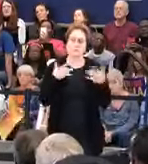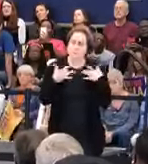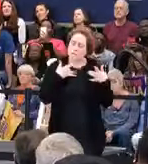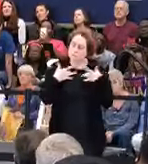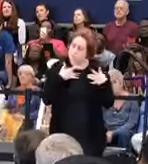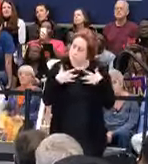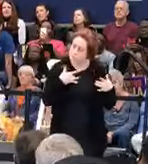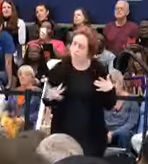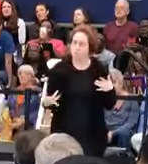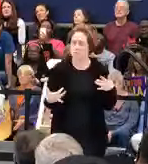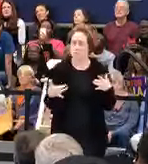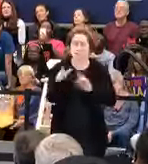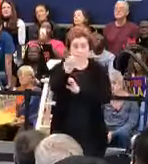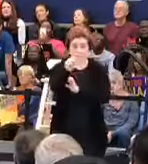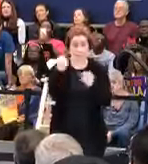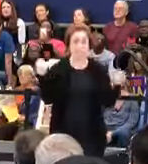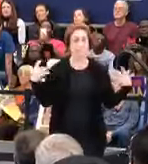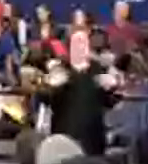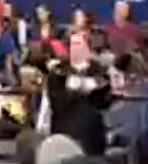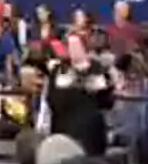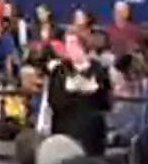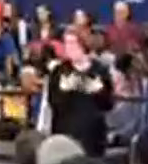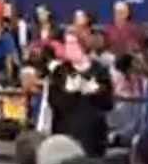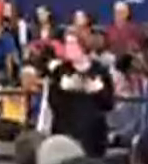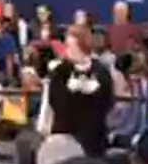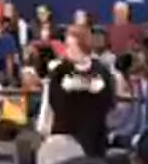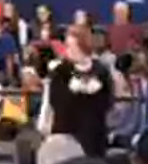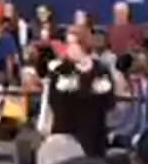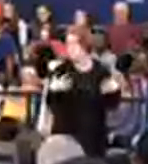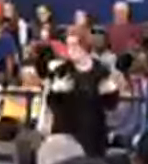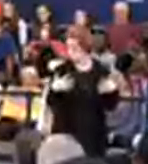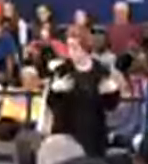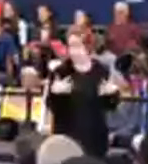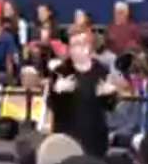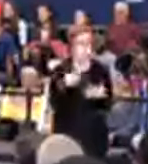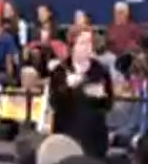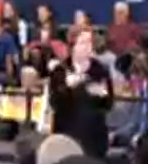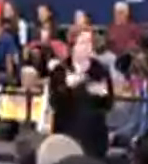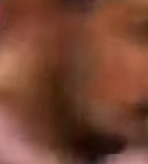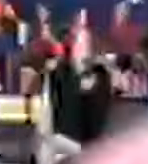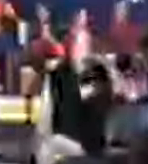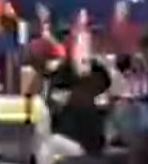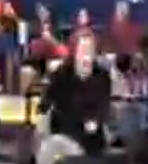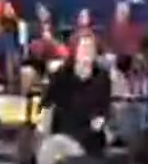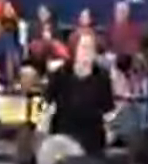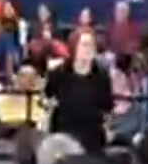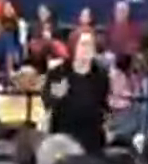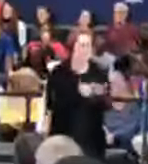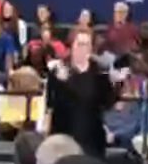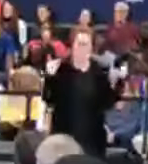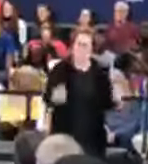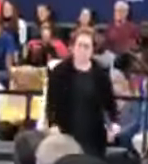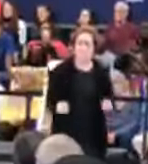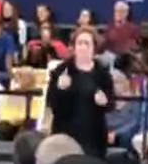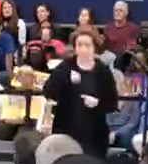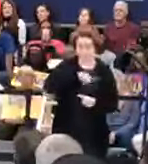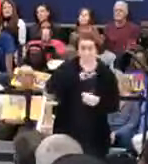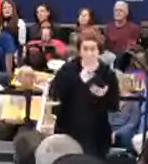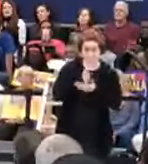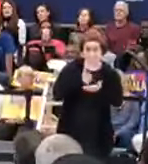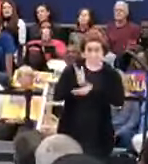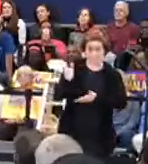concern, yes, the fear about what's been going on. We've been asking, you know, what is happening? Are we going to be